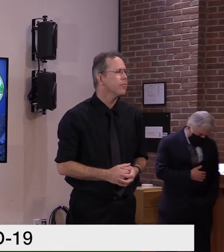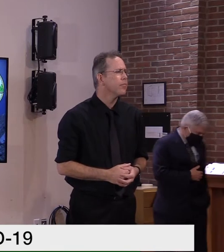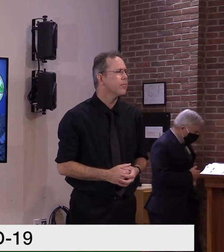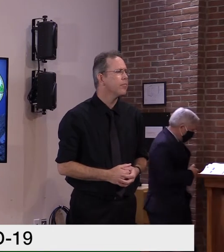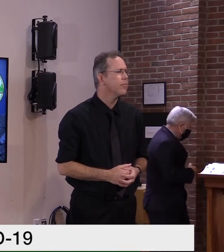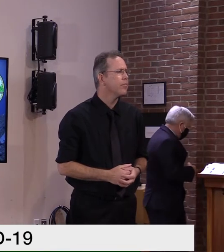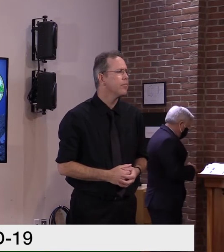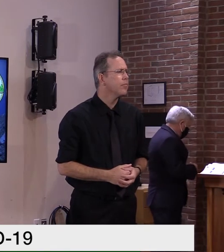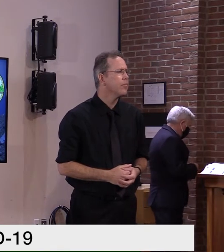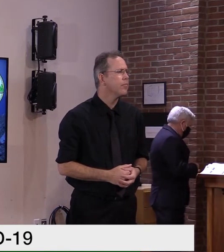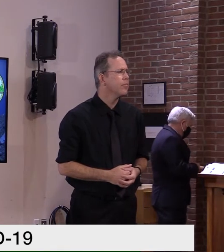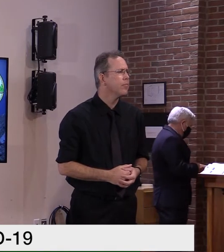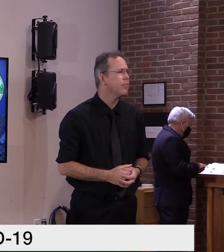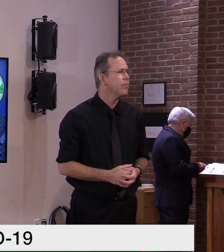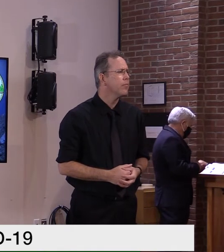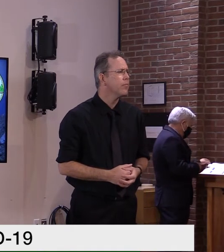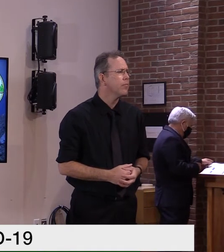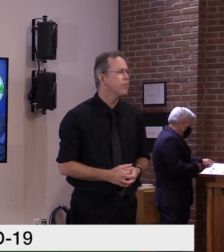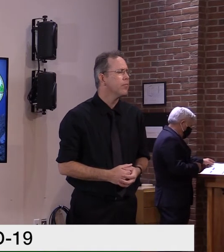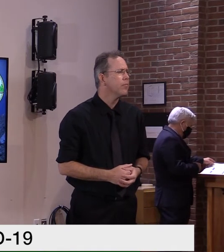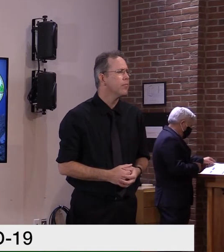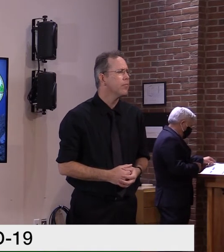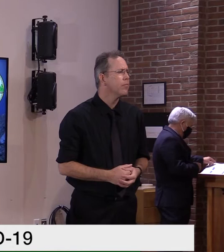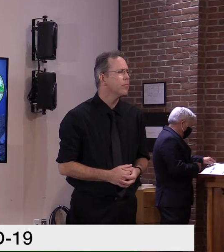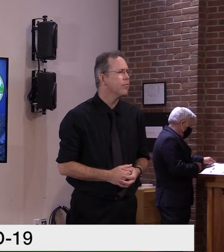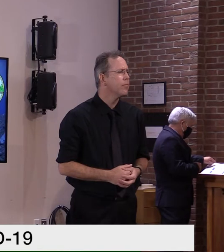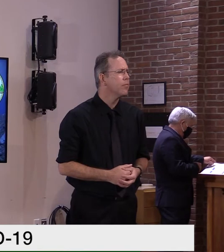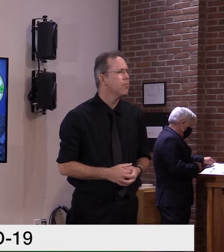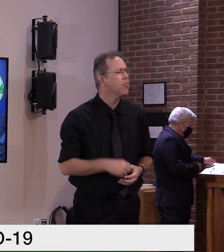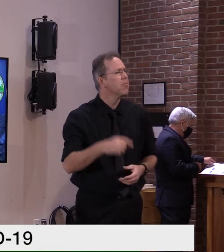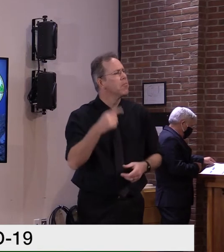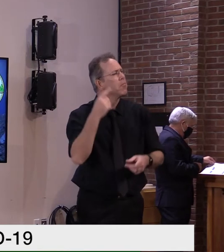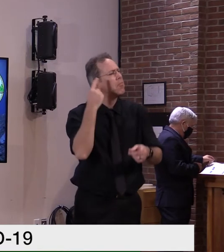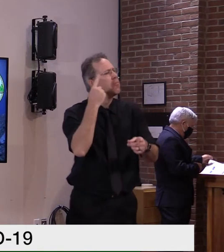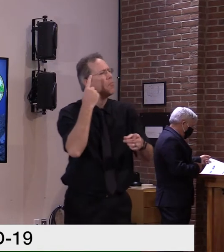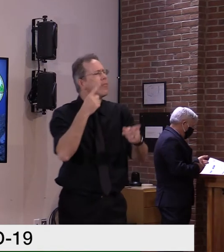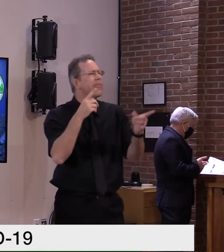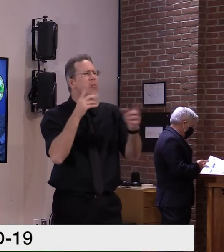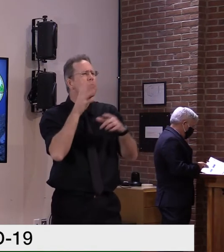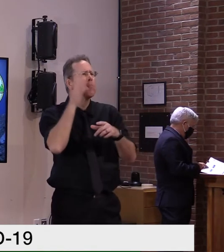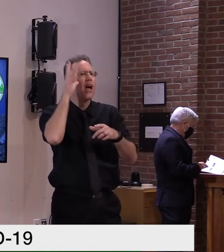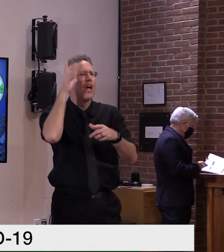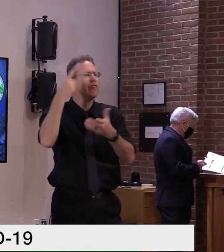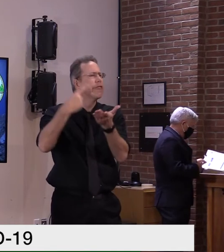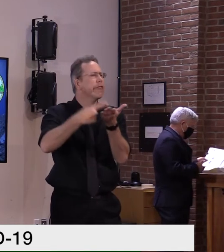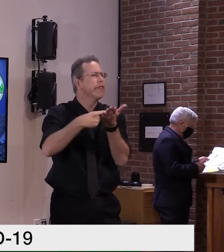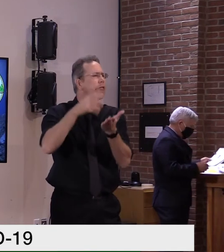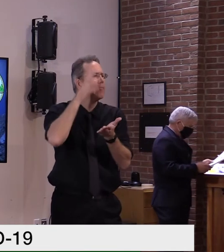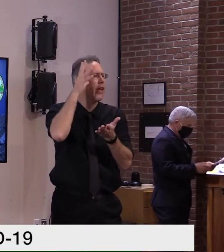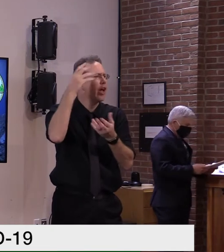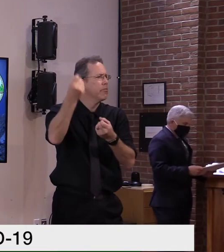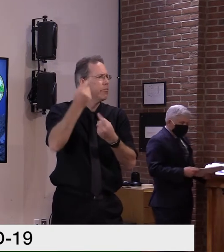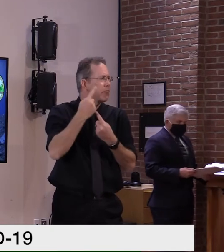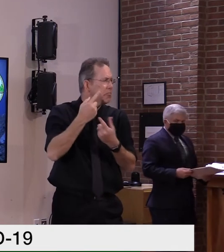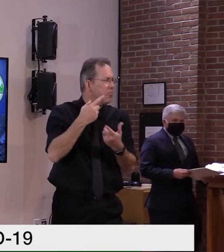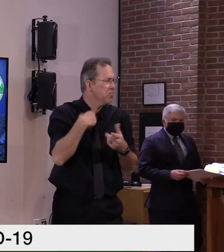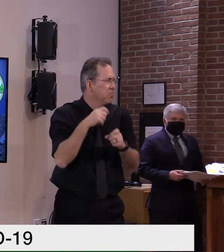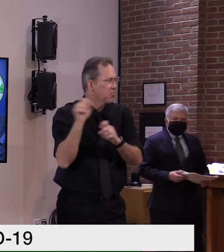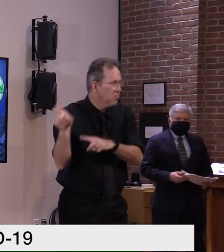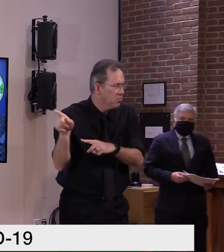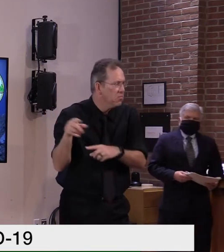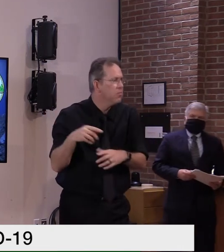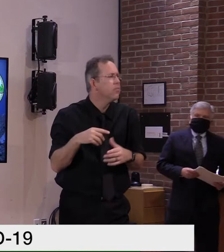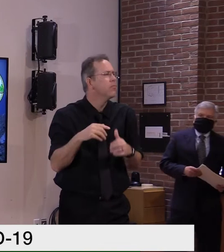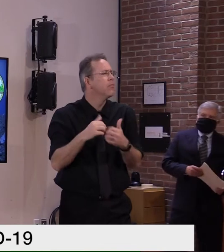like, to be created in schools where clusters of cases are found. Schools are doing most of the contact tracing.